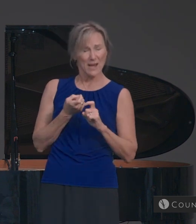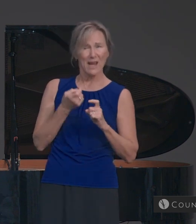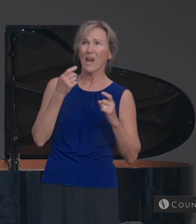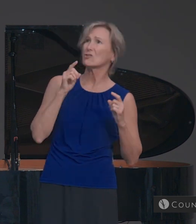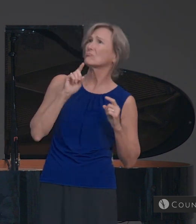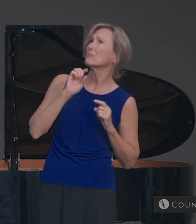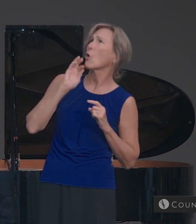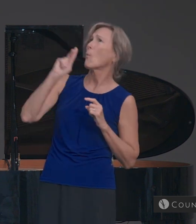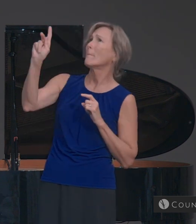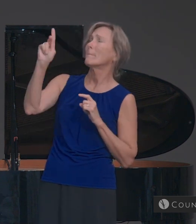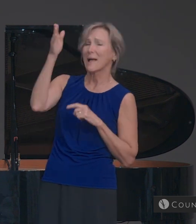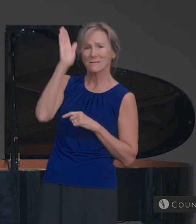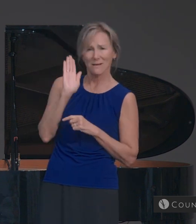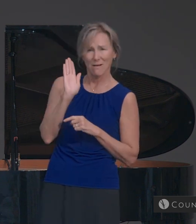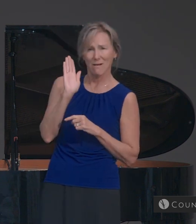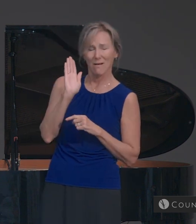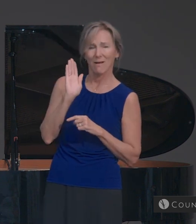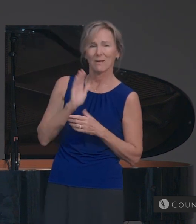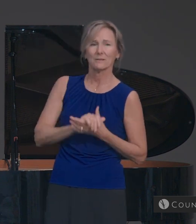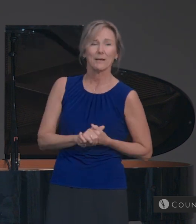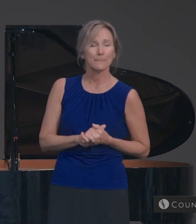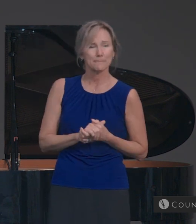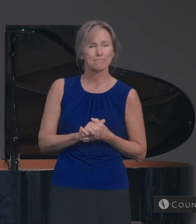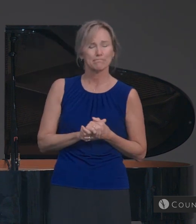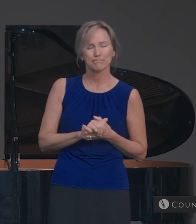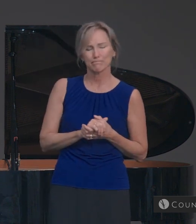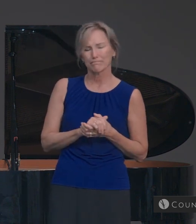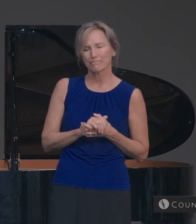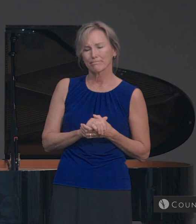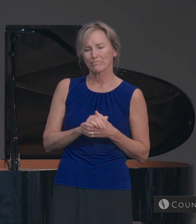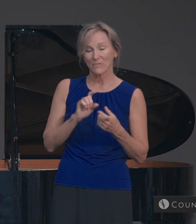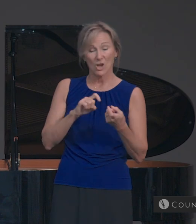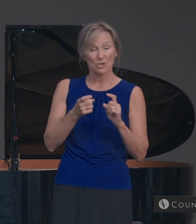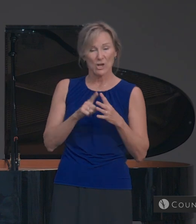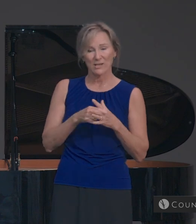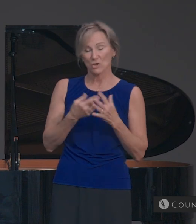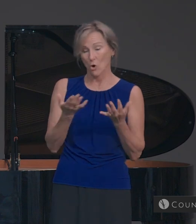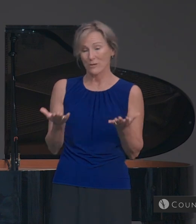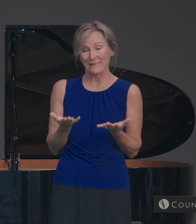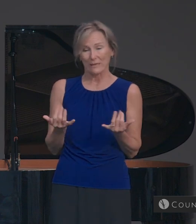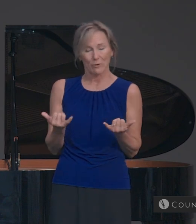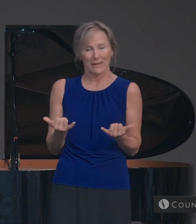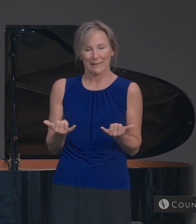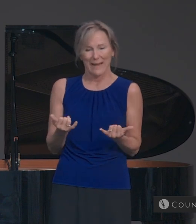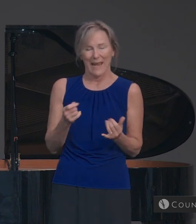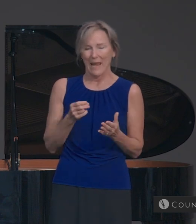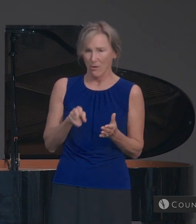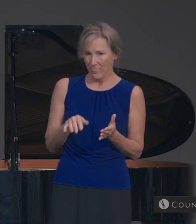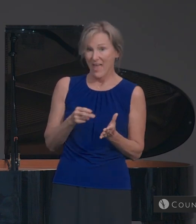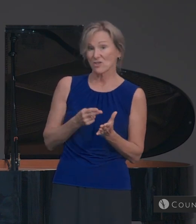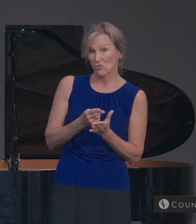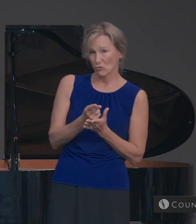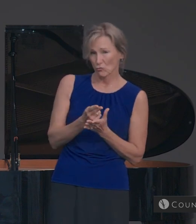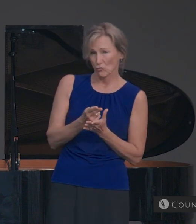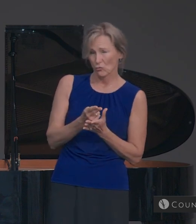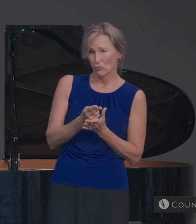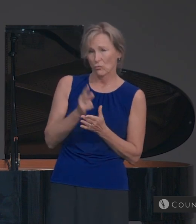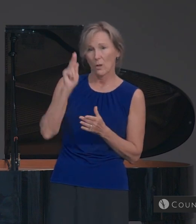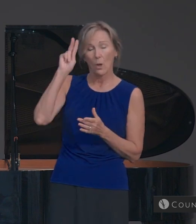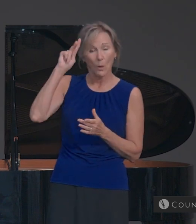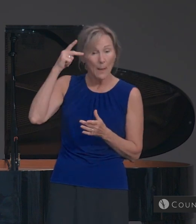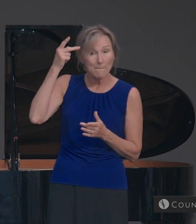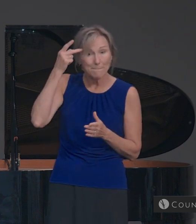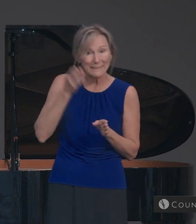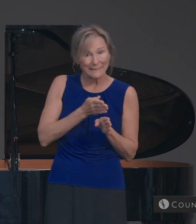Change starts here, right now, and this is true politically, relationally, and spiritually. Let God change you